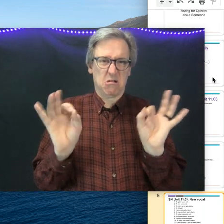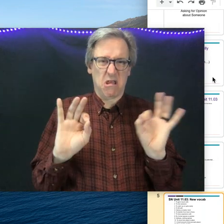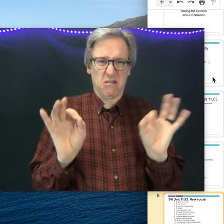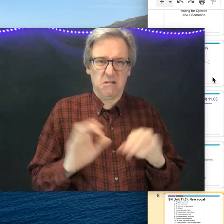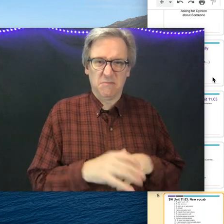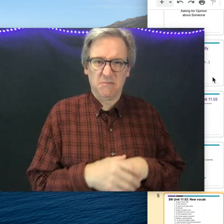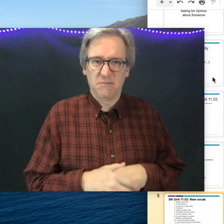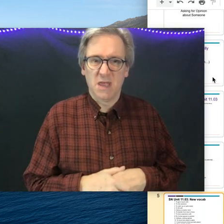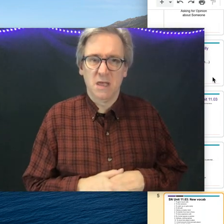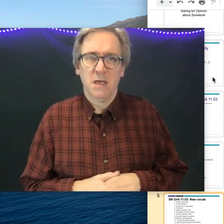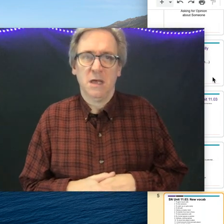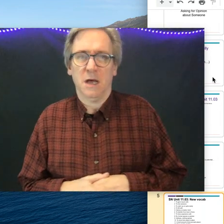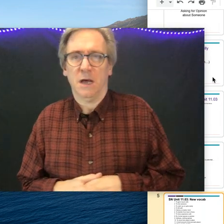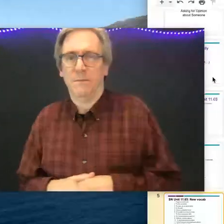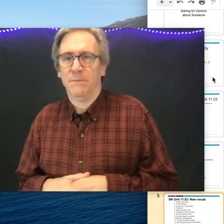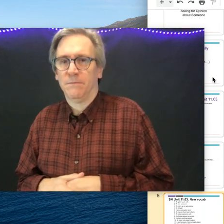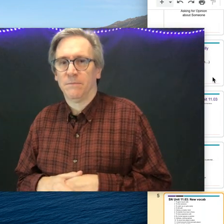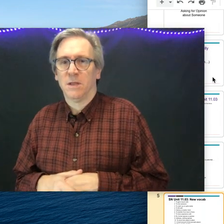Nothing.